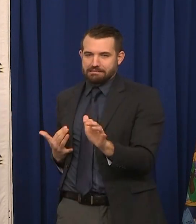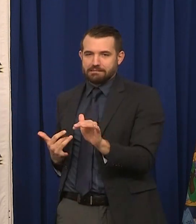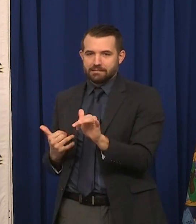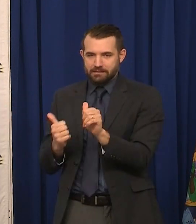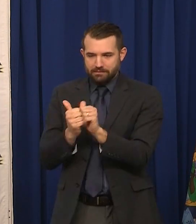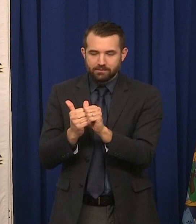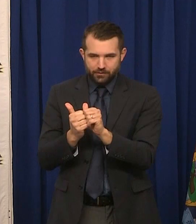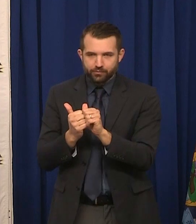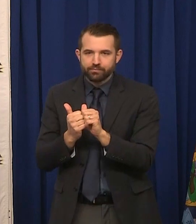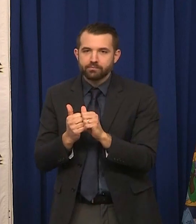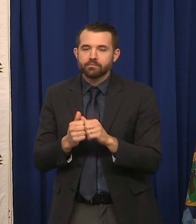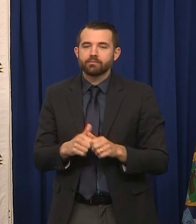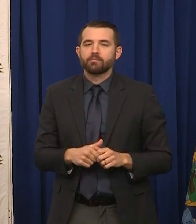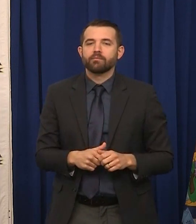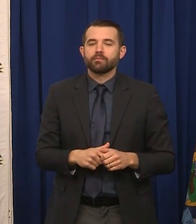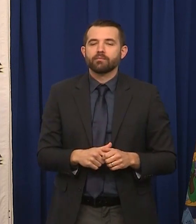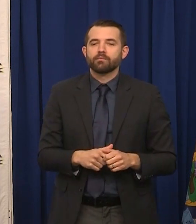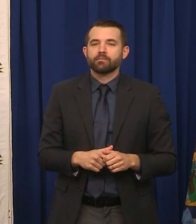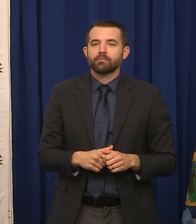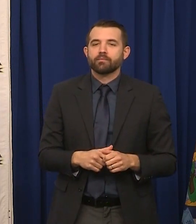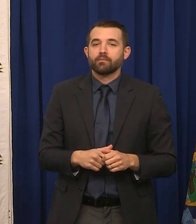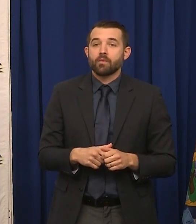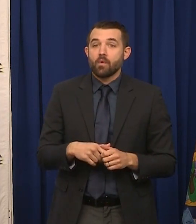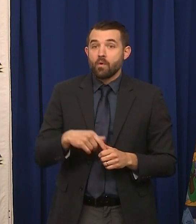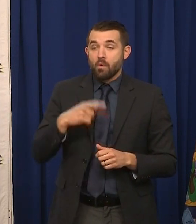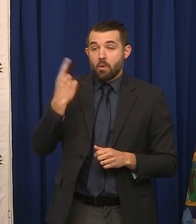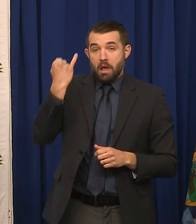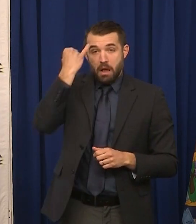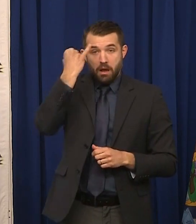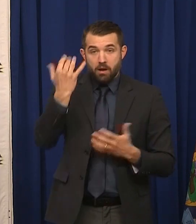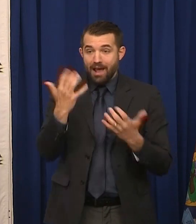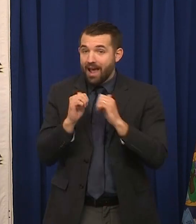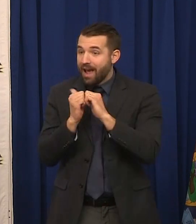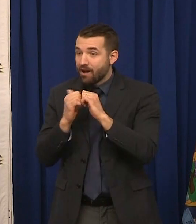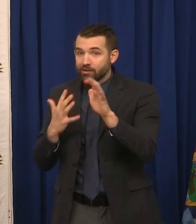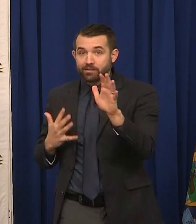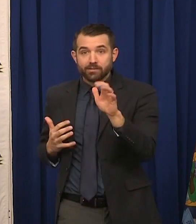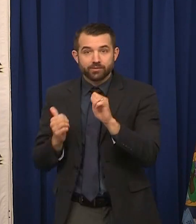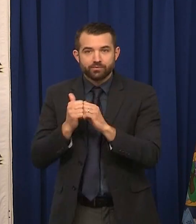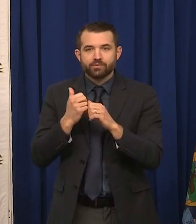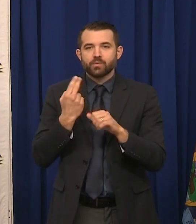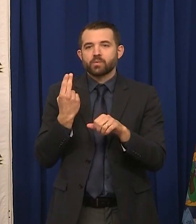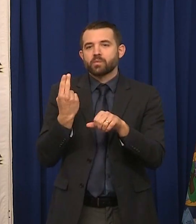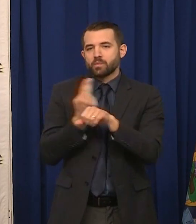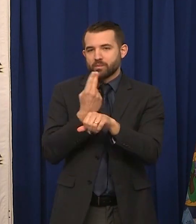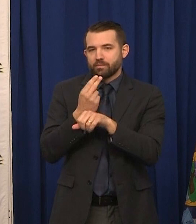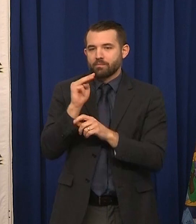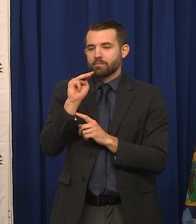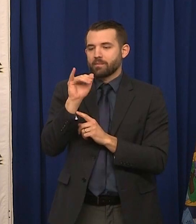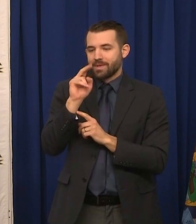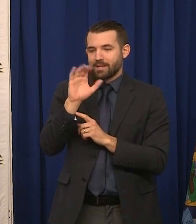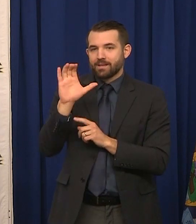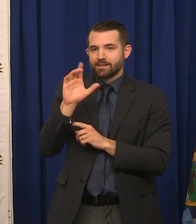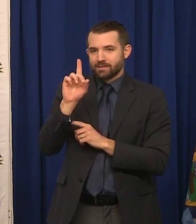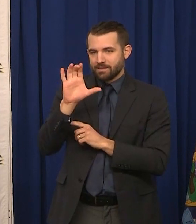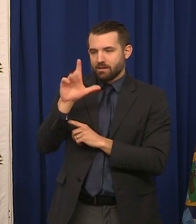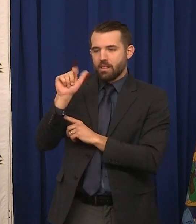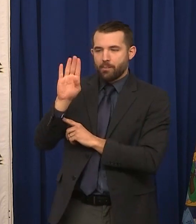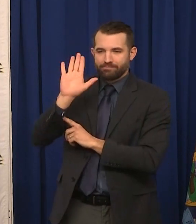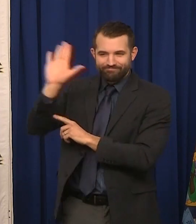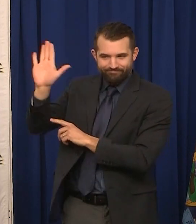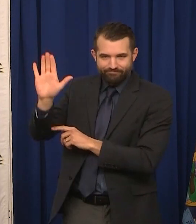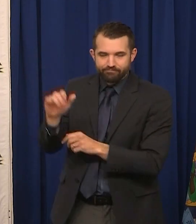some of our testing capacity to shrink this number to as small as possible. So as of right now, that